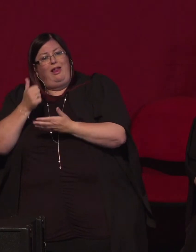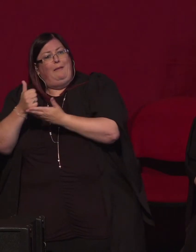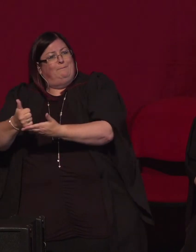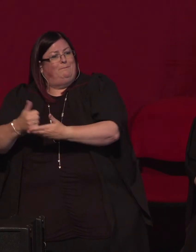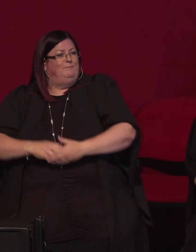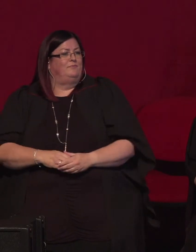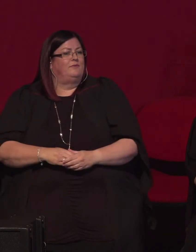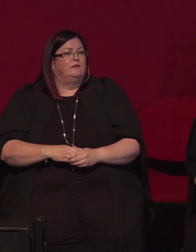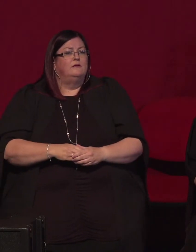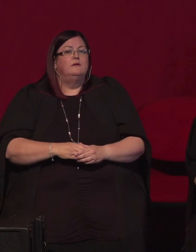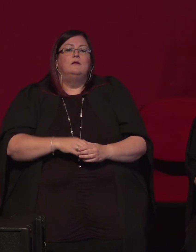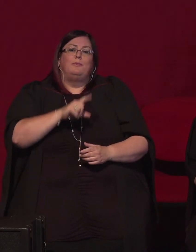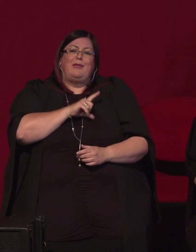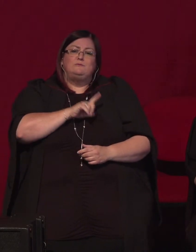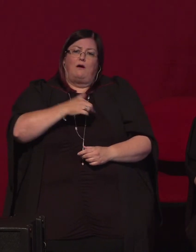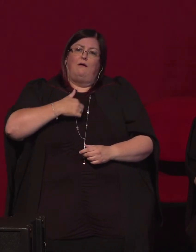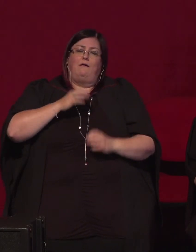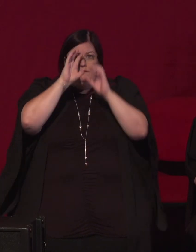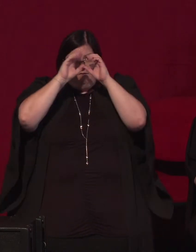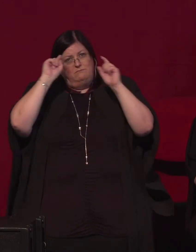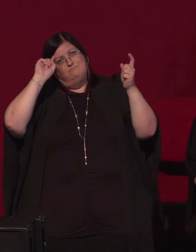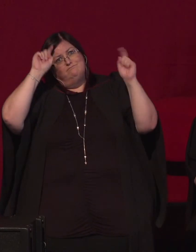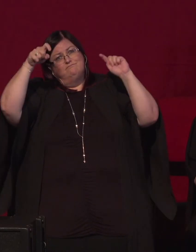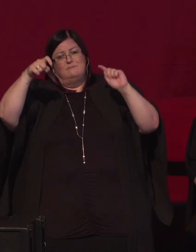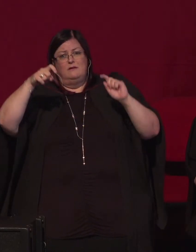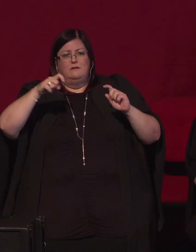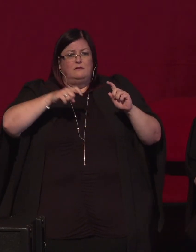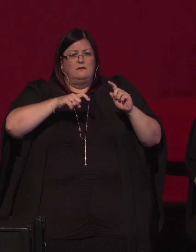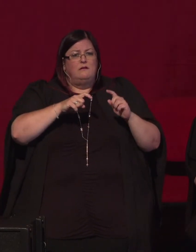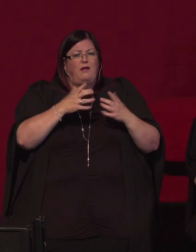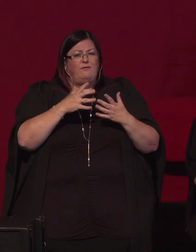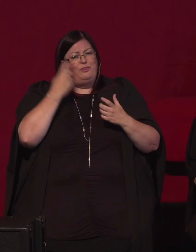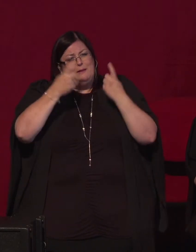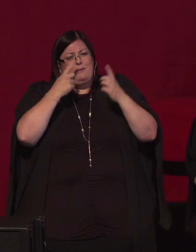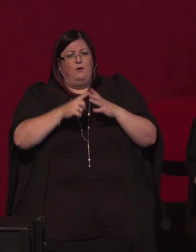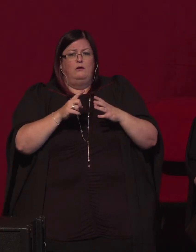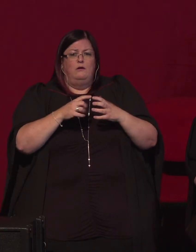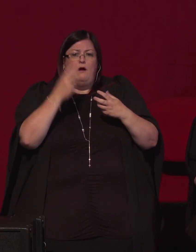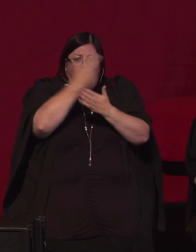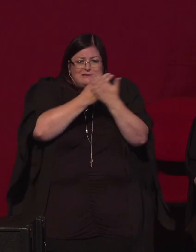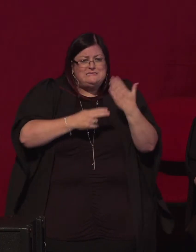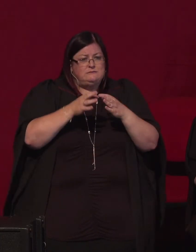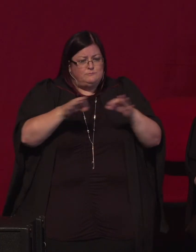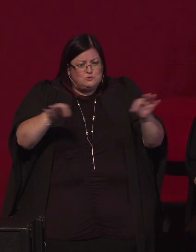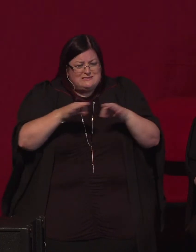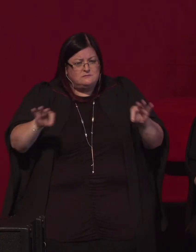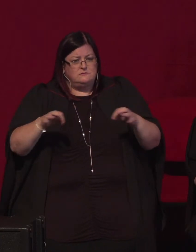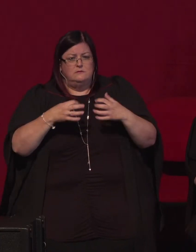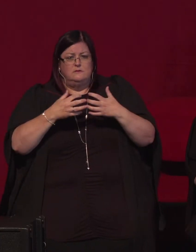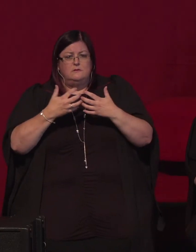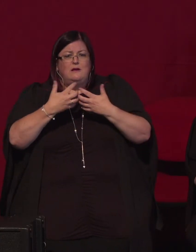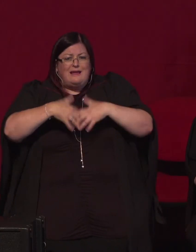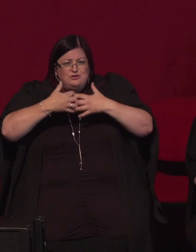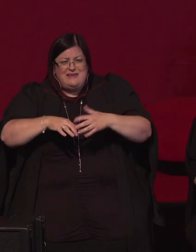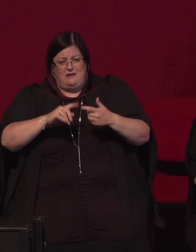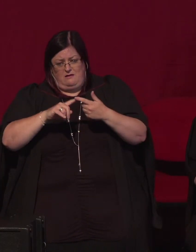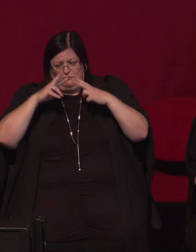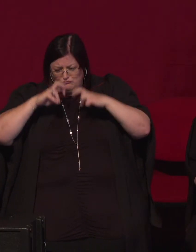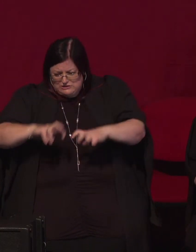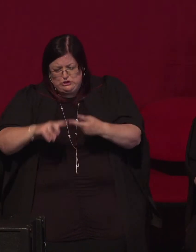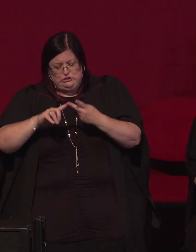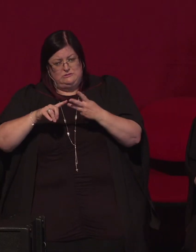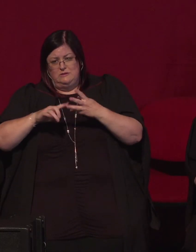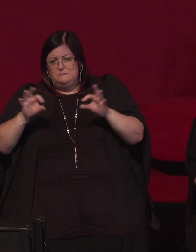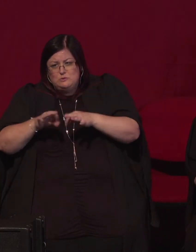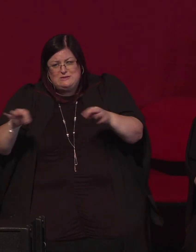And it's that diversity of thought that gives artists, musicians, software engineers, designers, researchers,